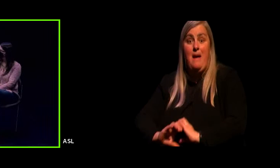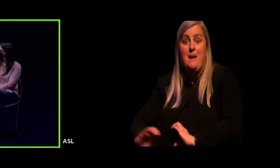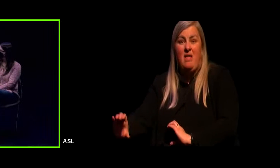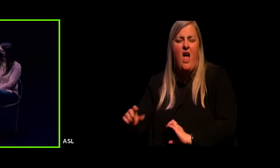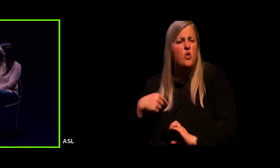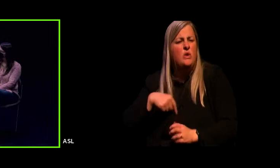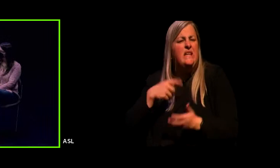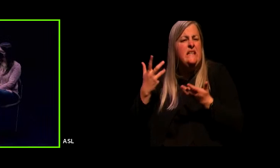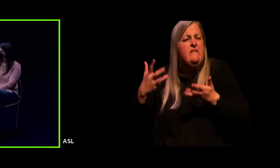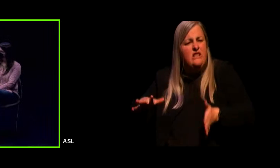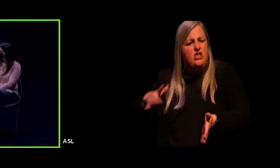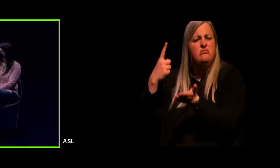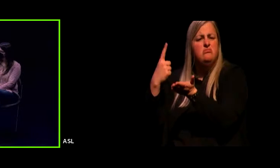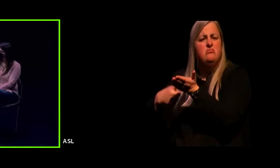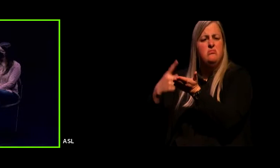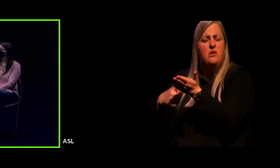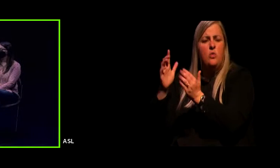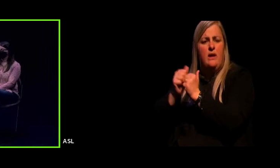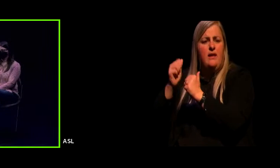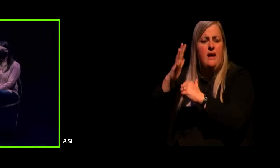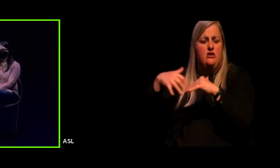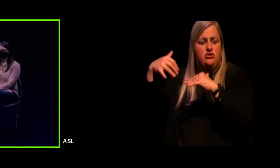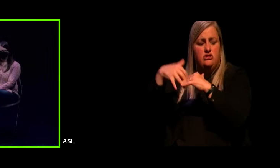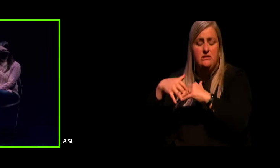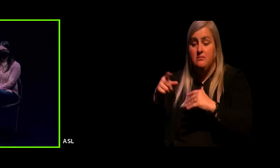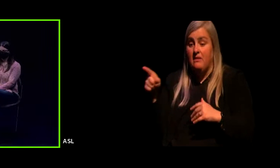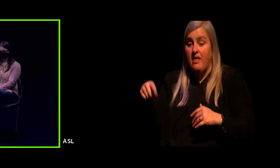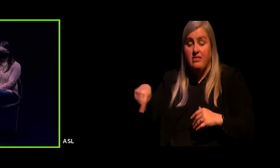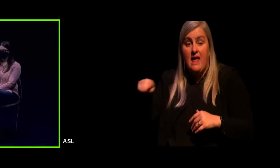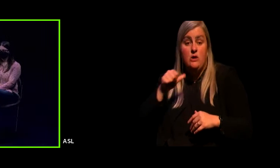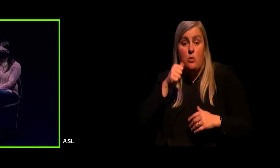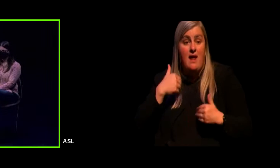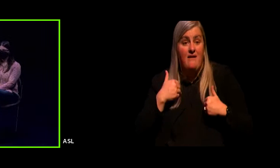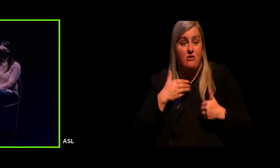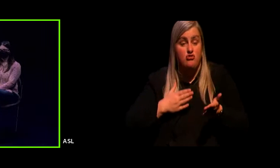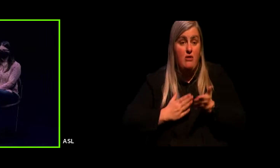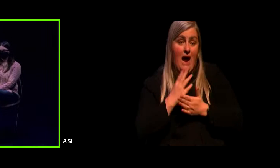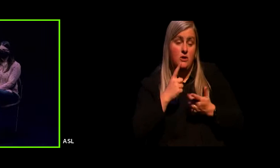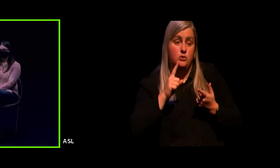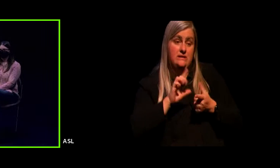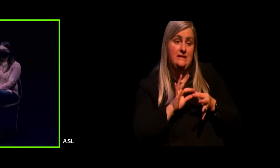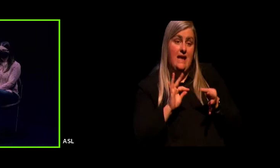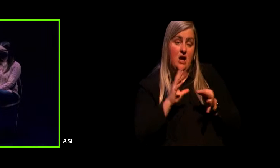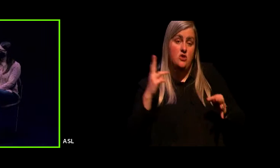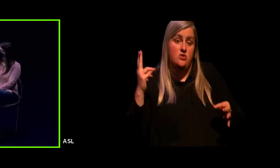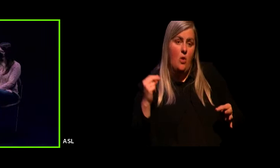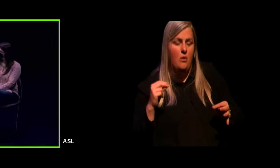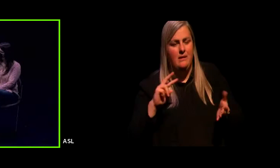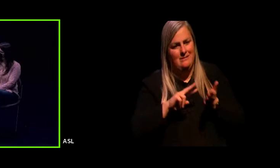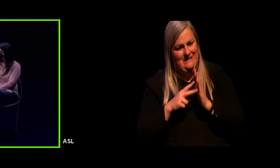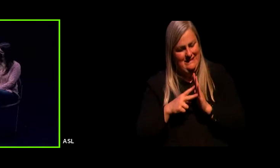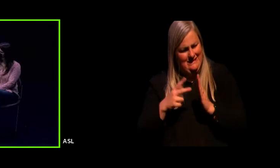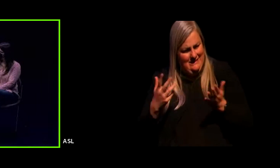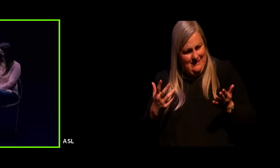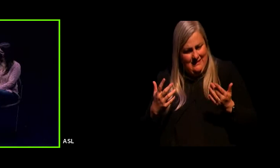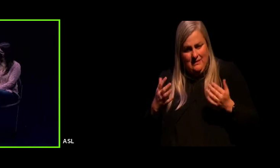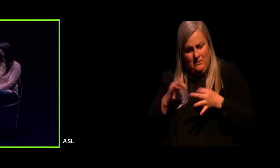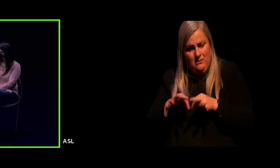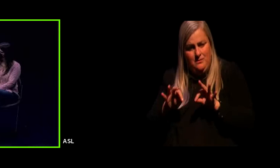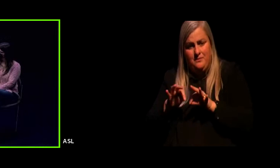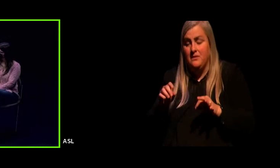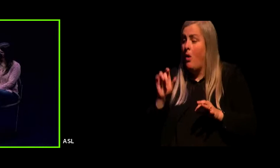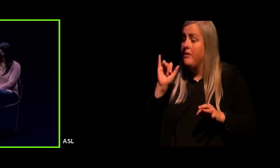the right to say no, then it's not meaningful. And I feel the same way about belongings. If we don't have the right to say, no, that should not